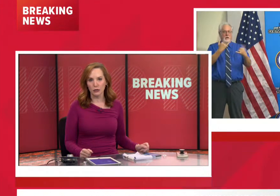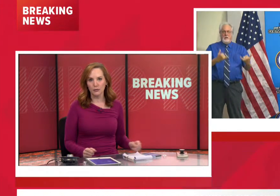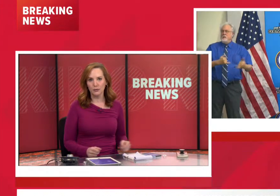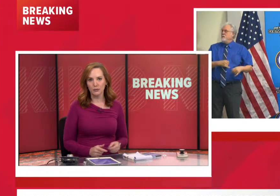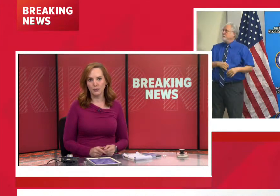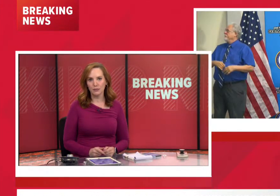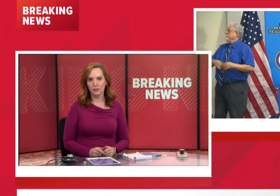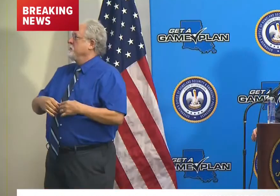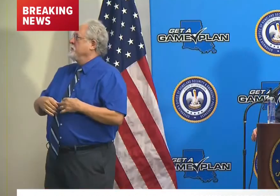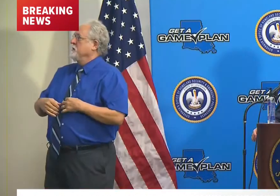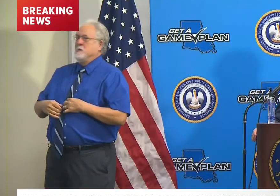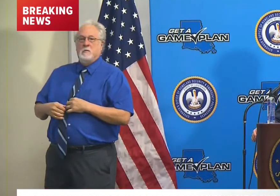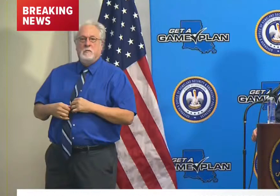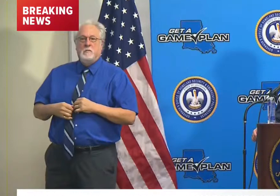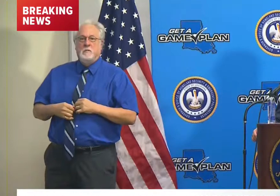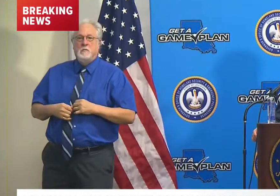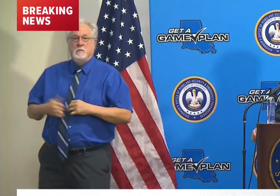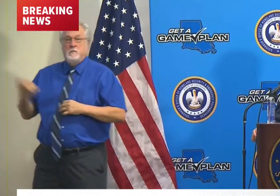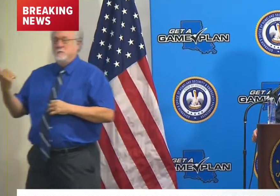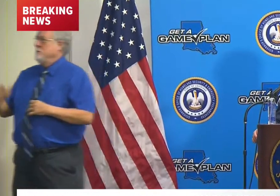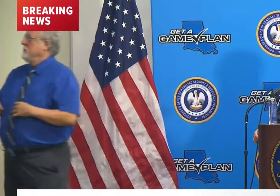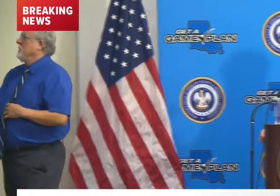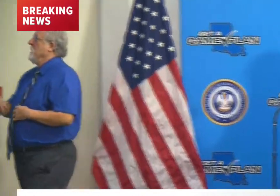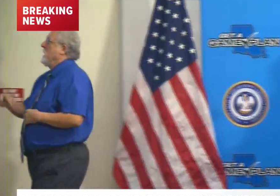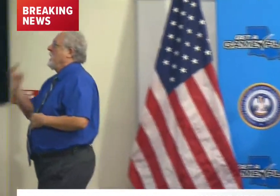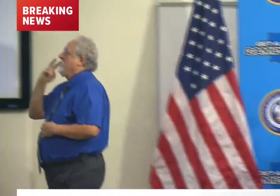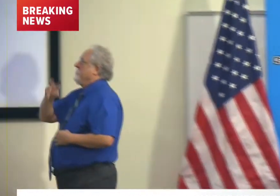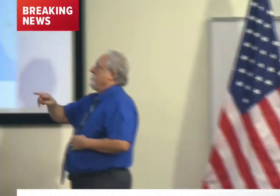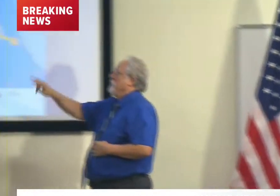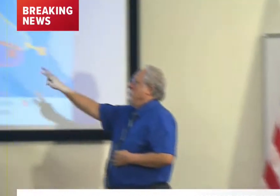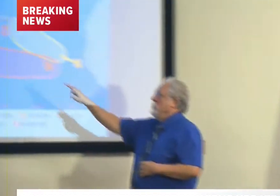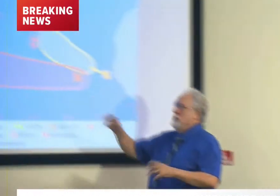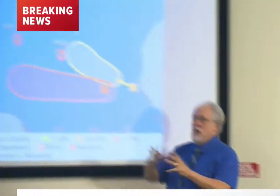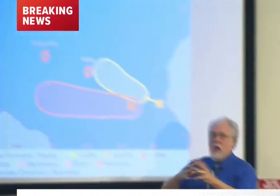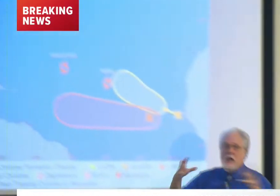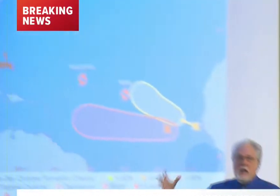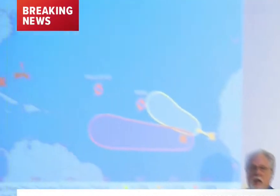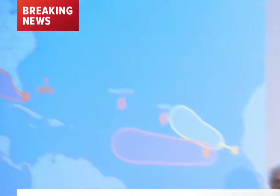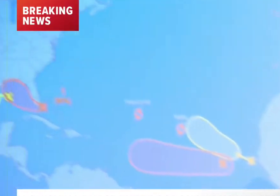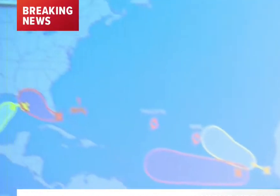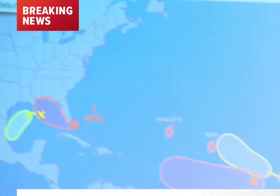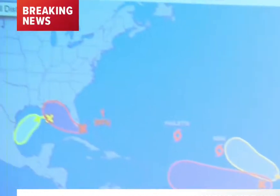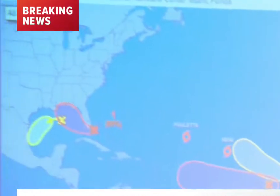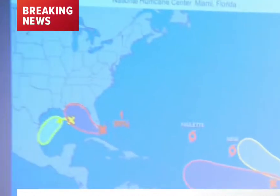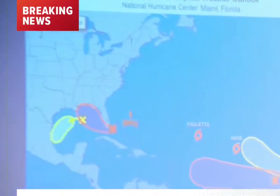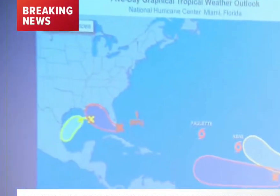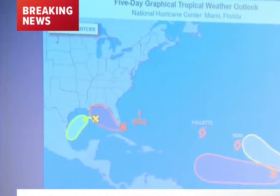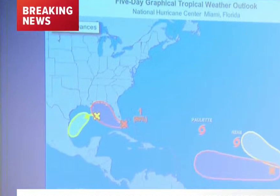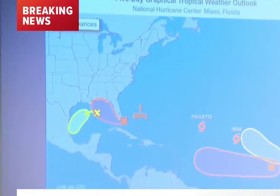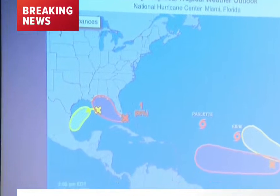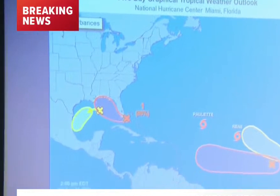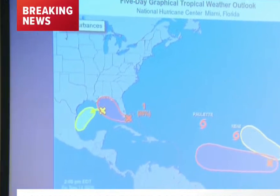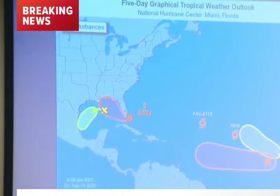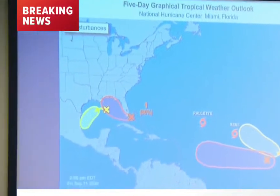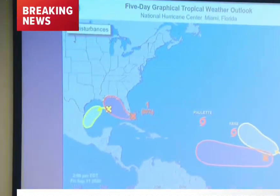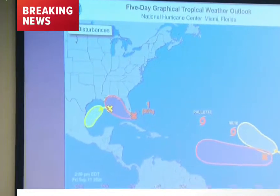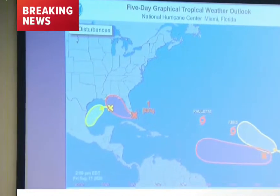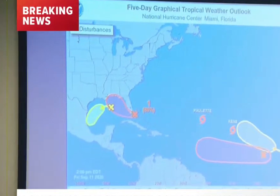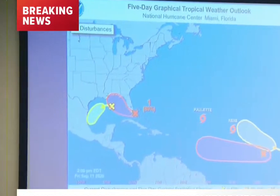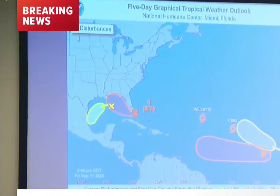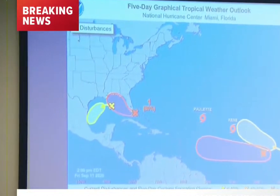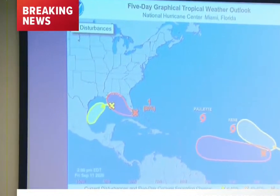afternoon. And if you look up there, there's a lot of tropical activity. And it seems like the